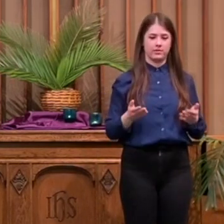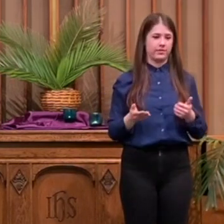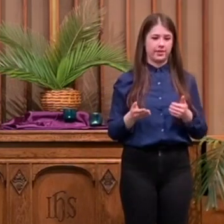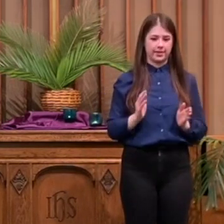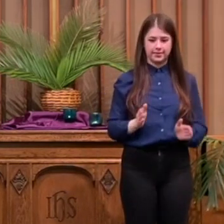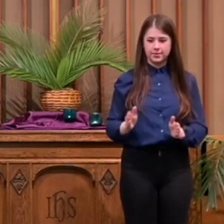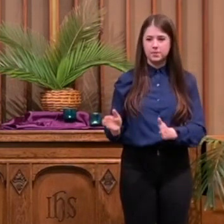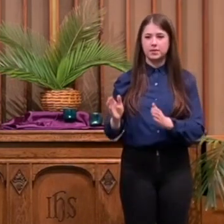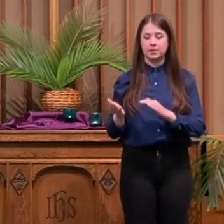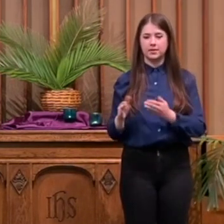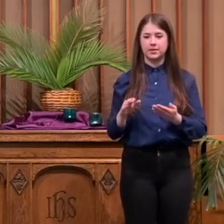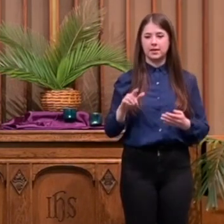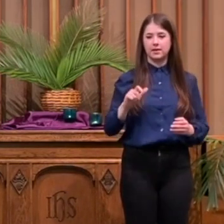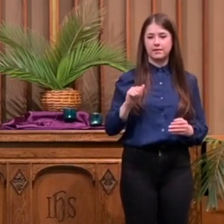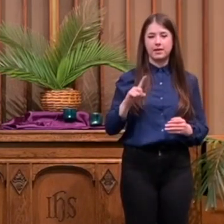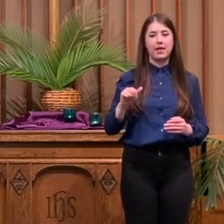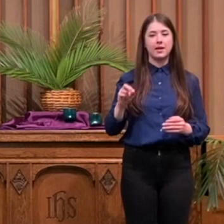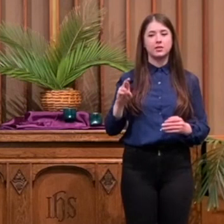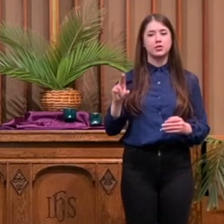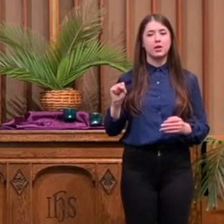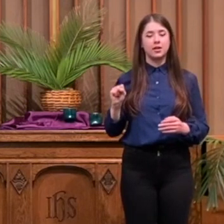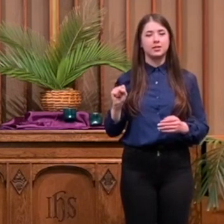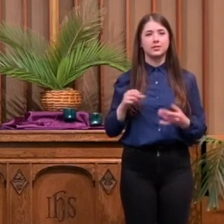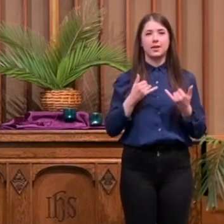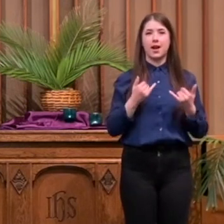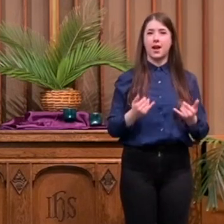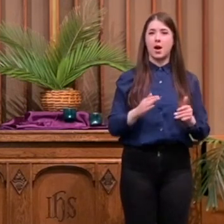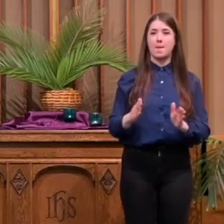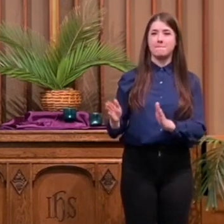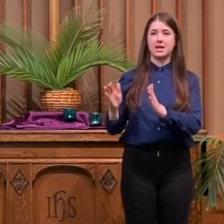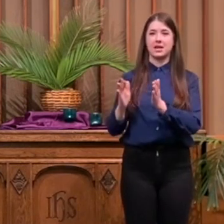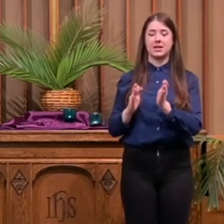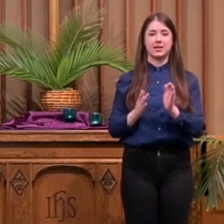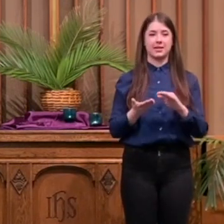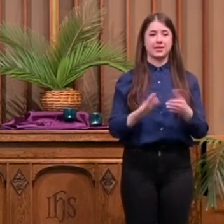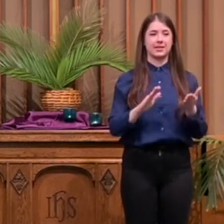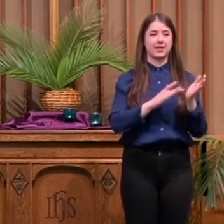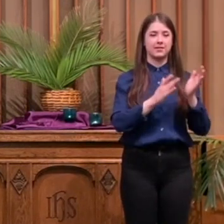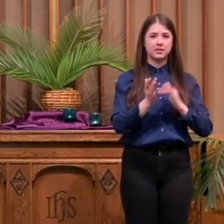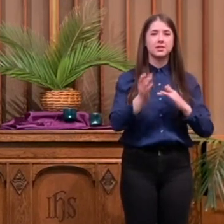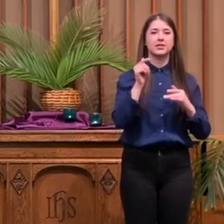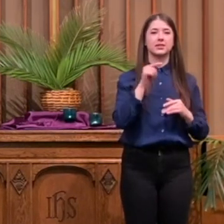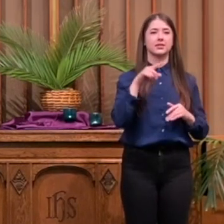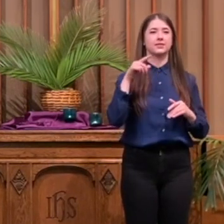death of Lazarus to plotting the death of Jesus.